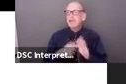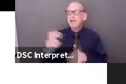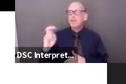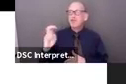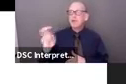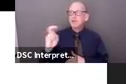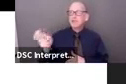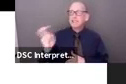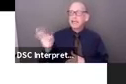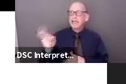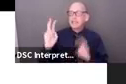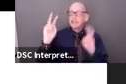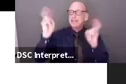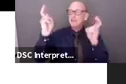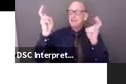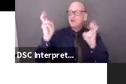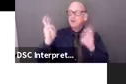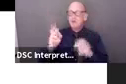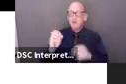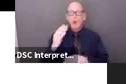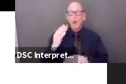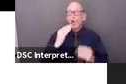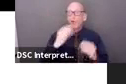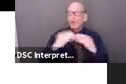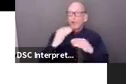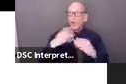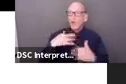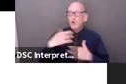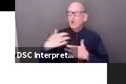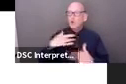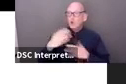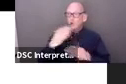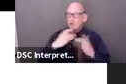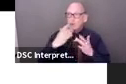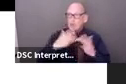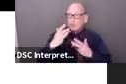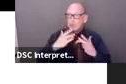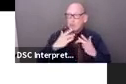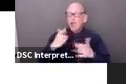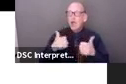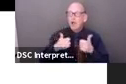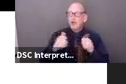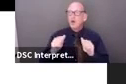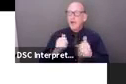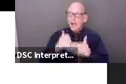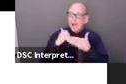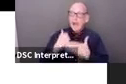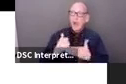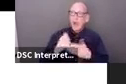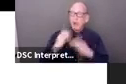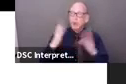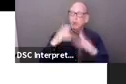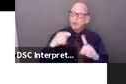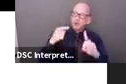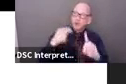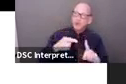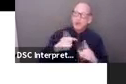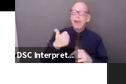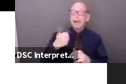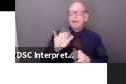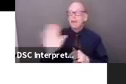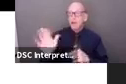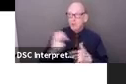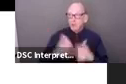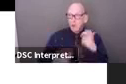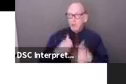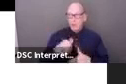If they're experiencing food insecurity, whatever the case may be, we still try to help them troubleshoot even after they're employed, because that's not the be all